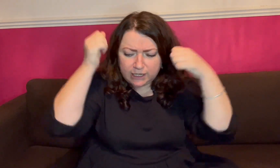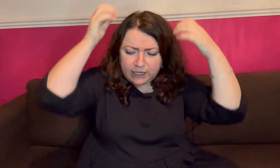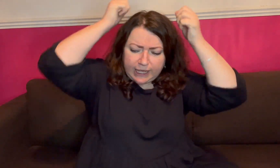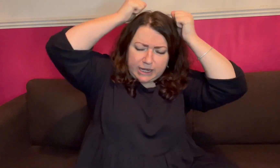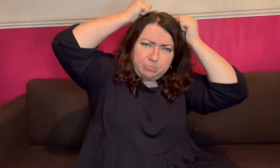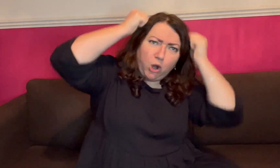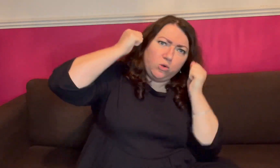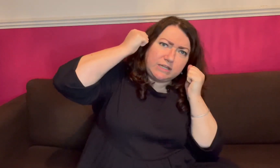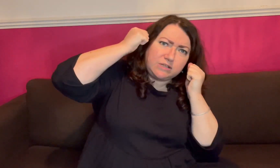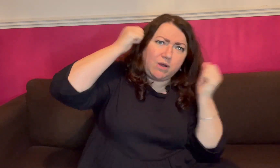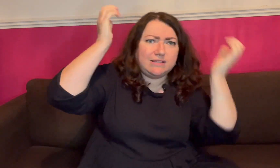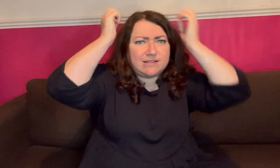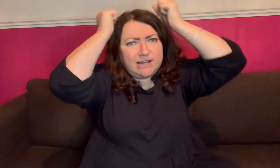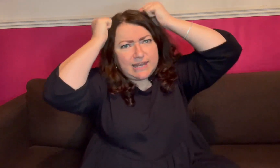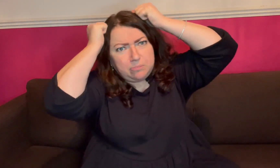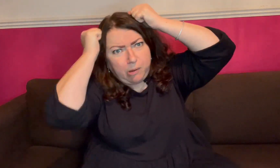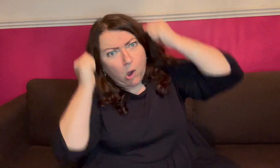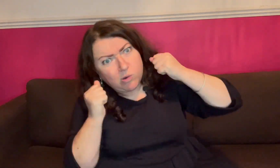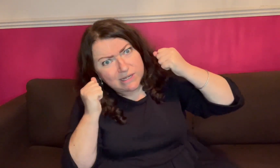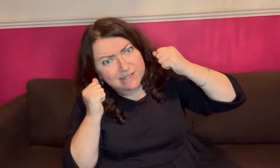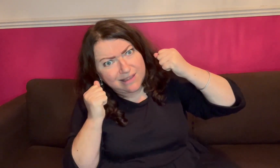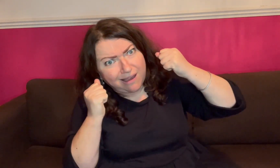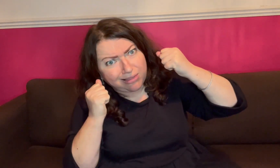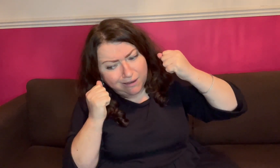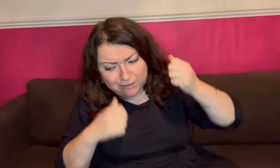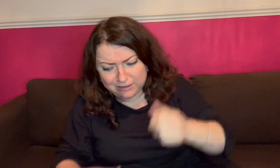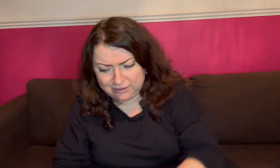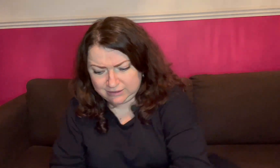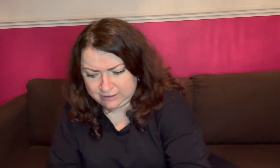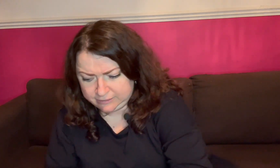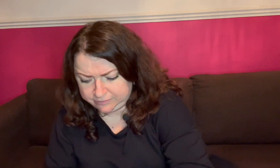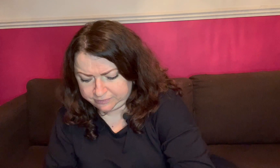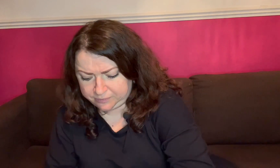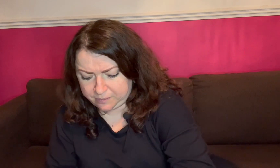and he pulled it to one side and then he pulled it to the other.